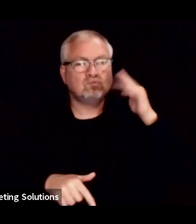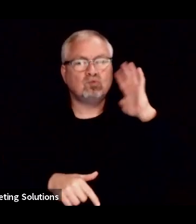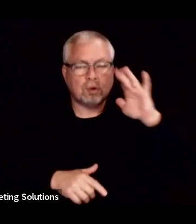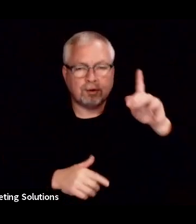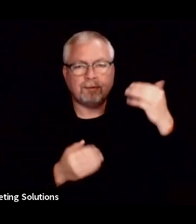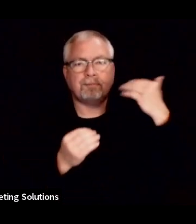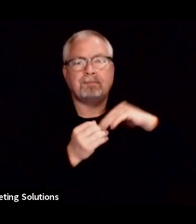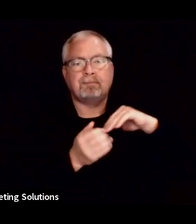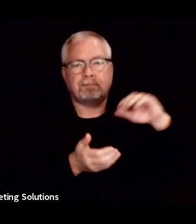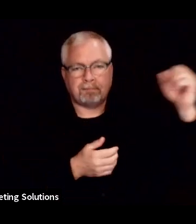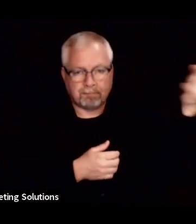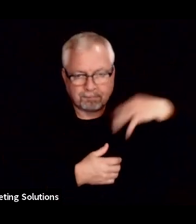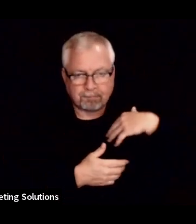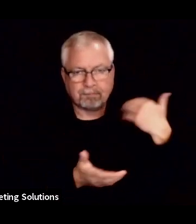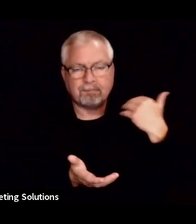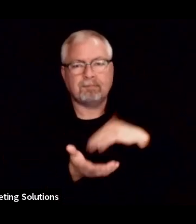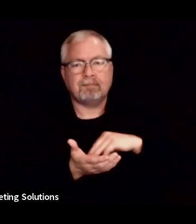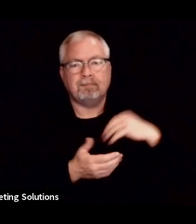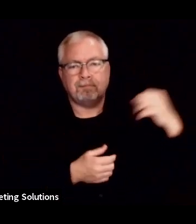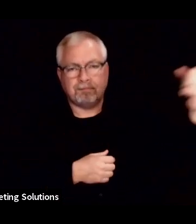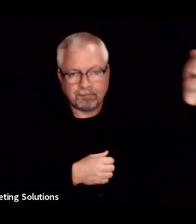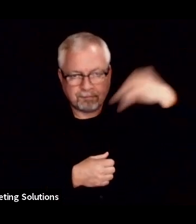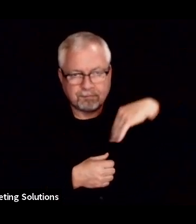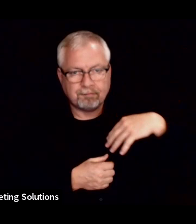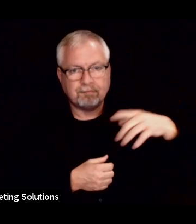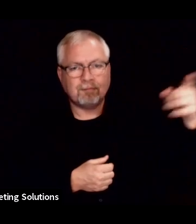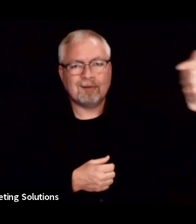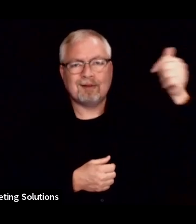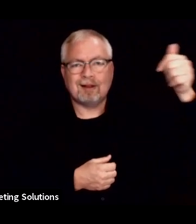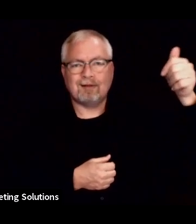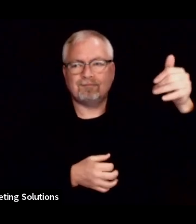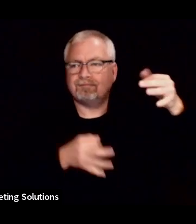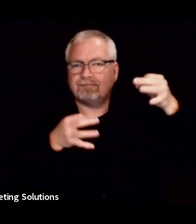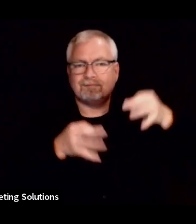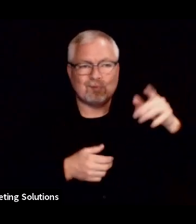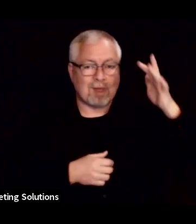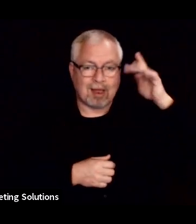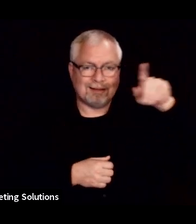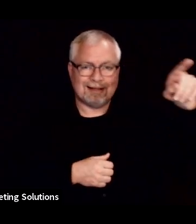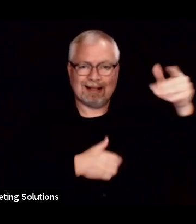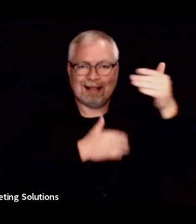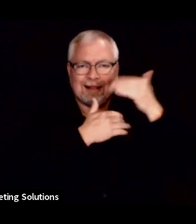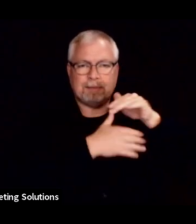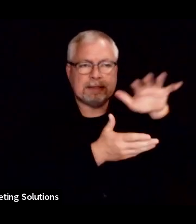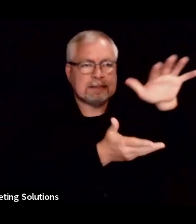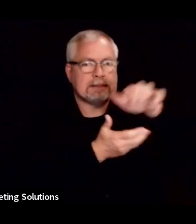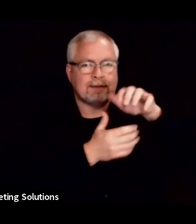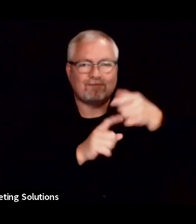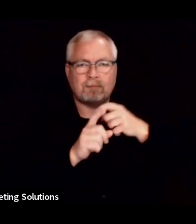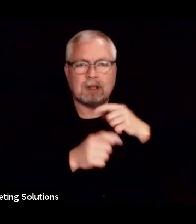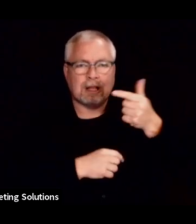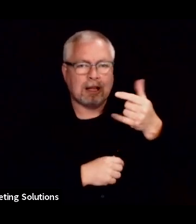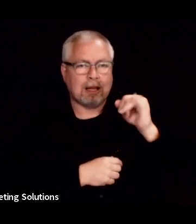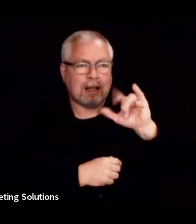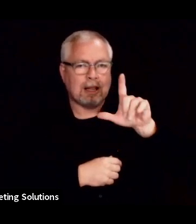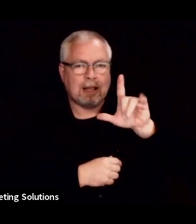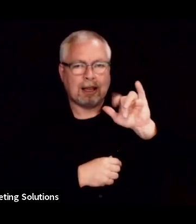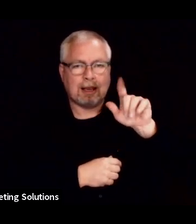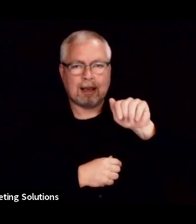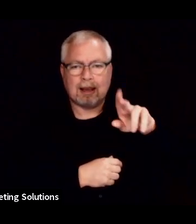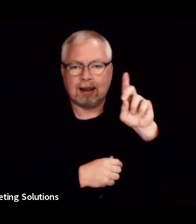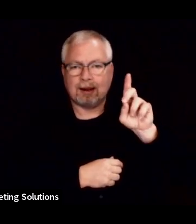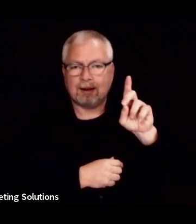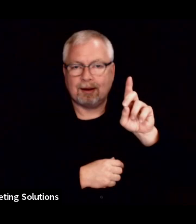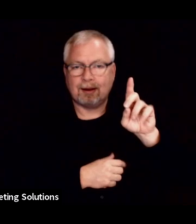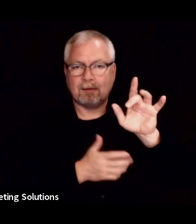because they only got a limited amount from Gilead. However, when we look at the